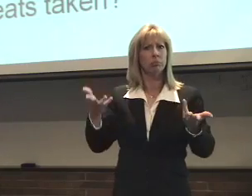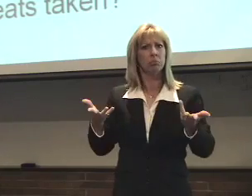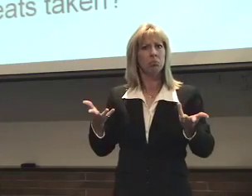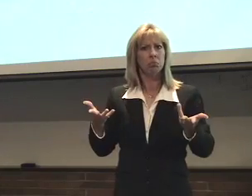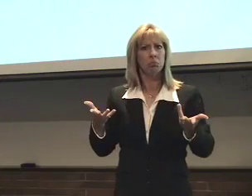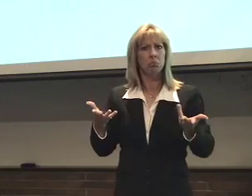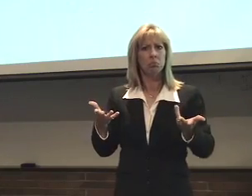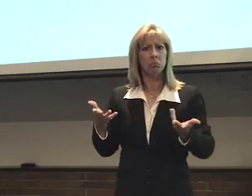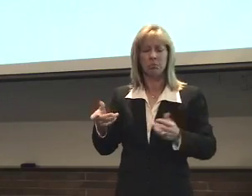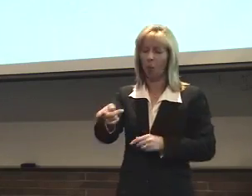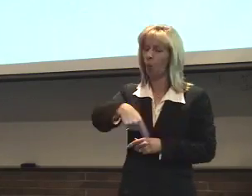did great.